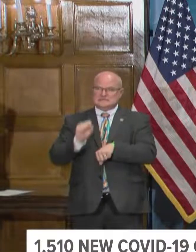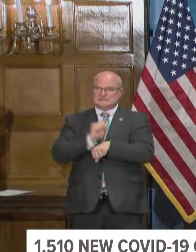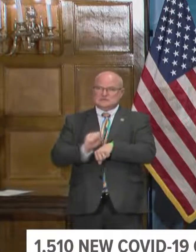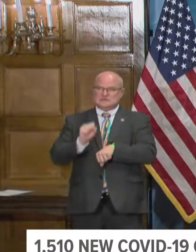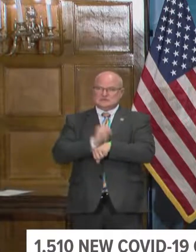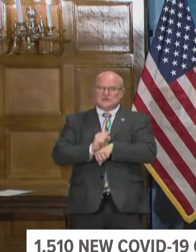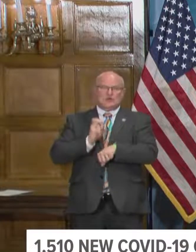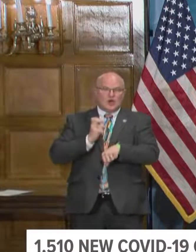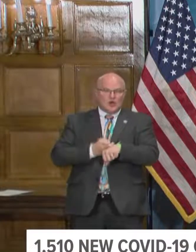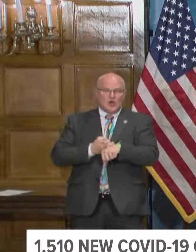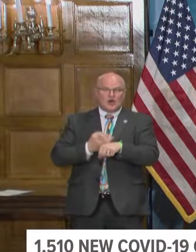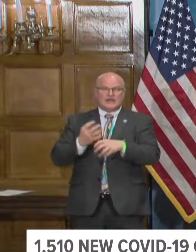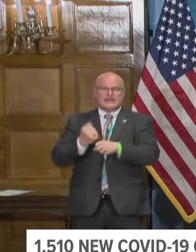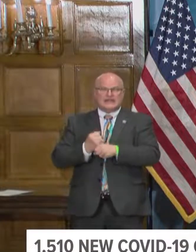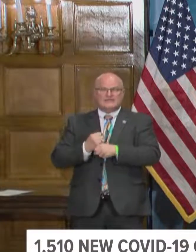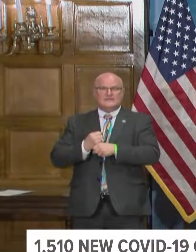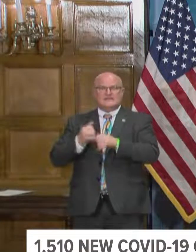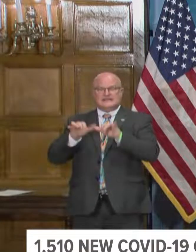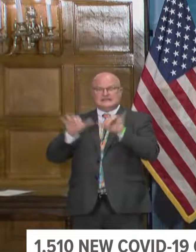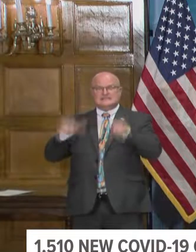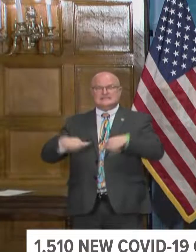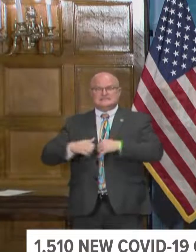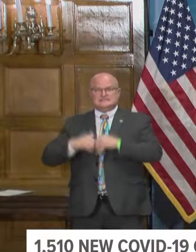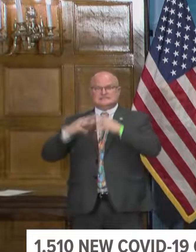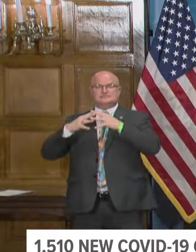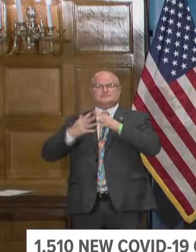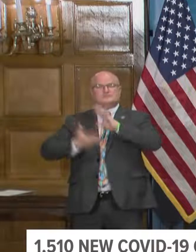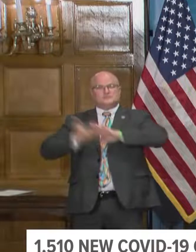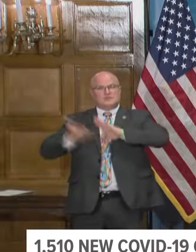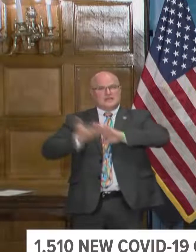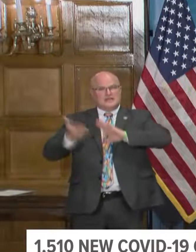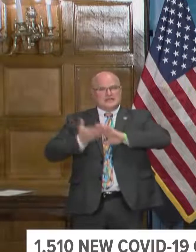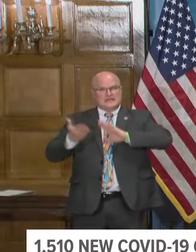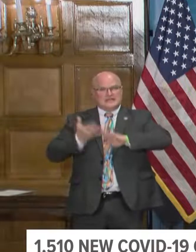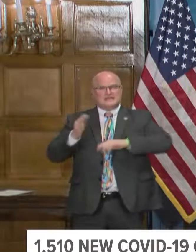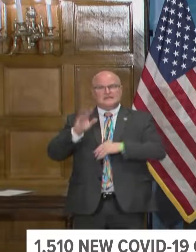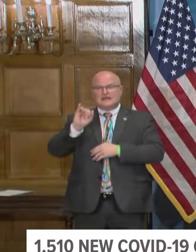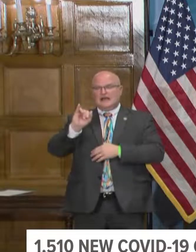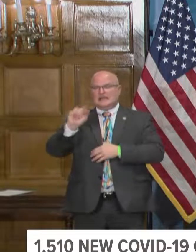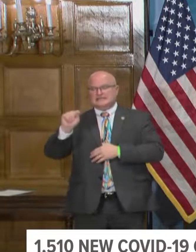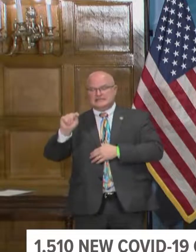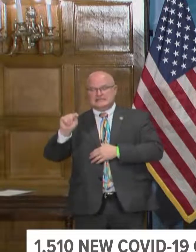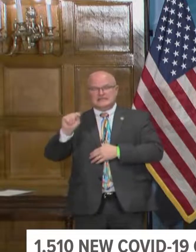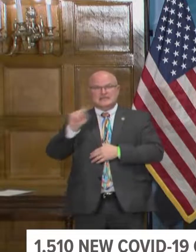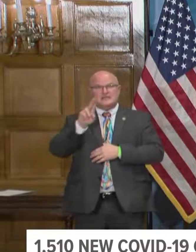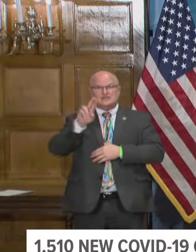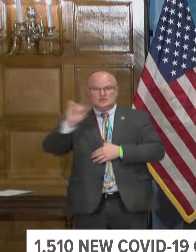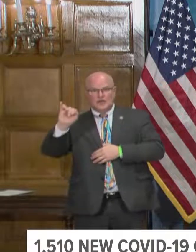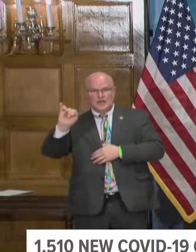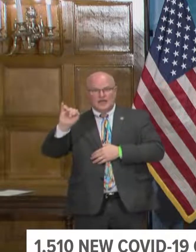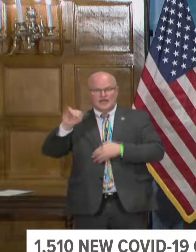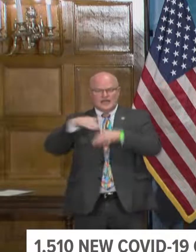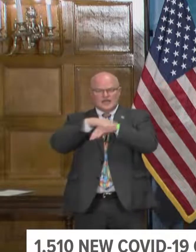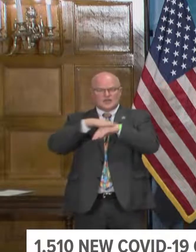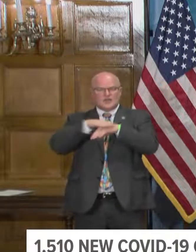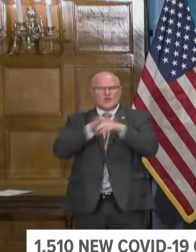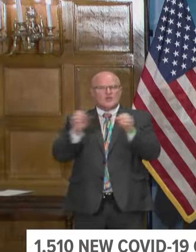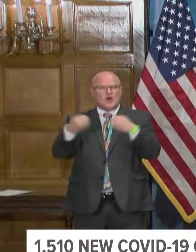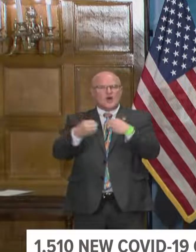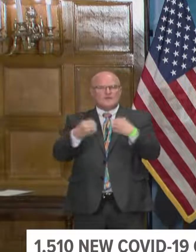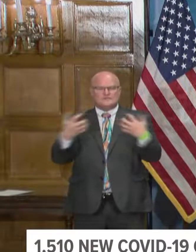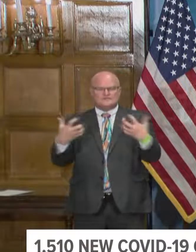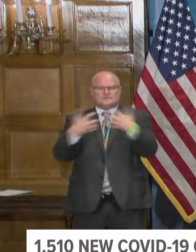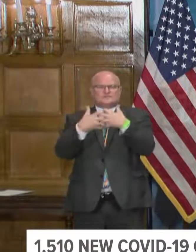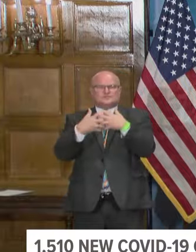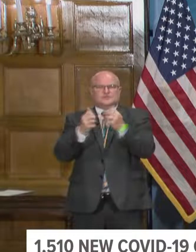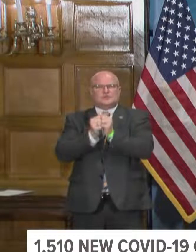other systems up and running and continued running. It's our IT team, our UI team, and of course our local offices who interface with